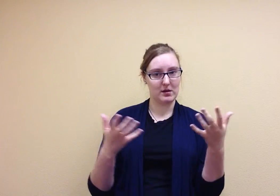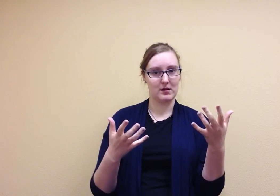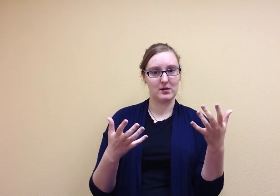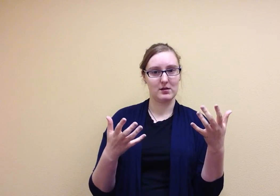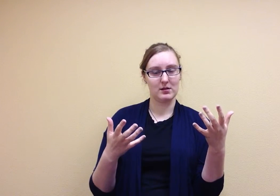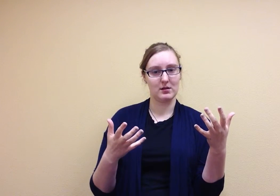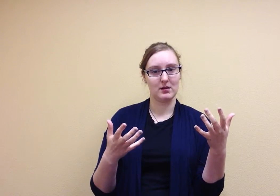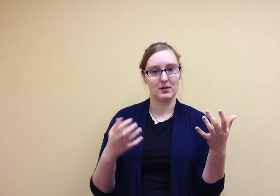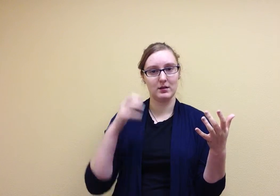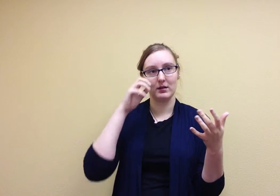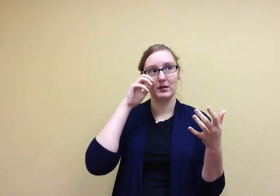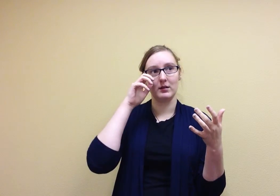doing?